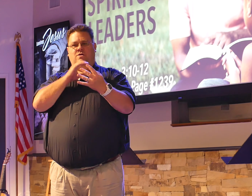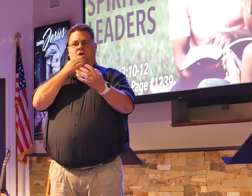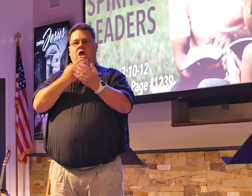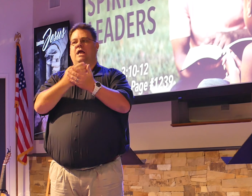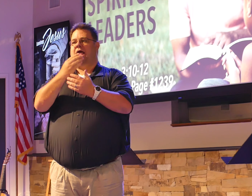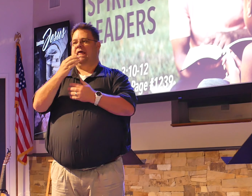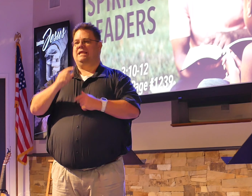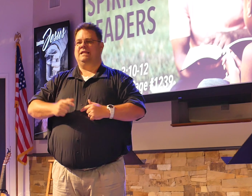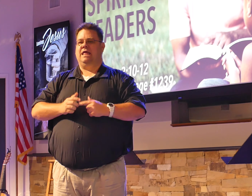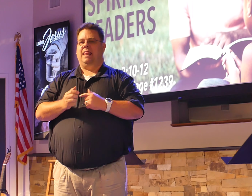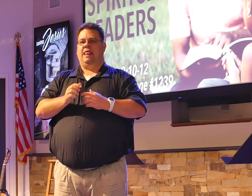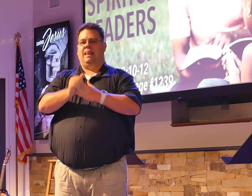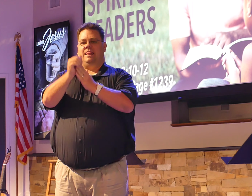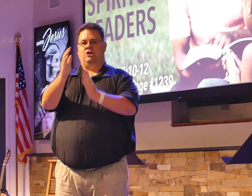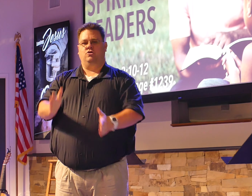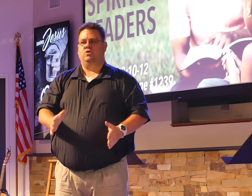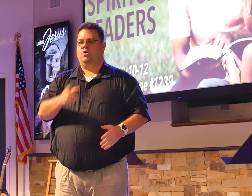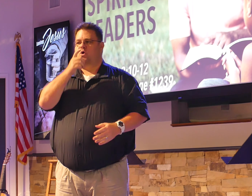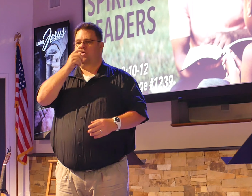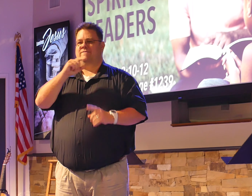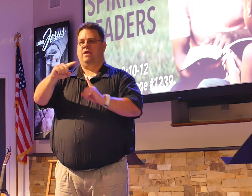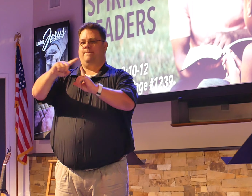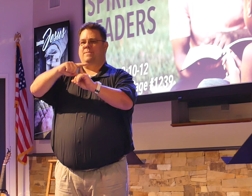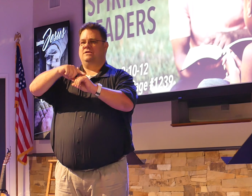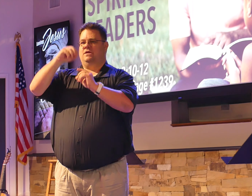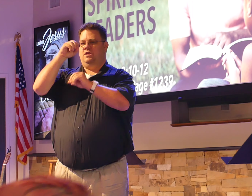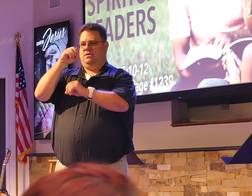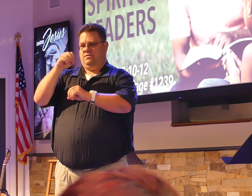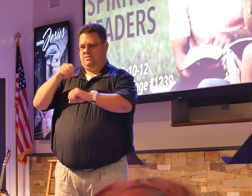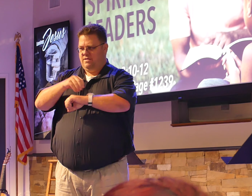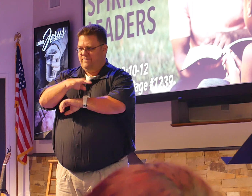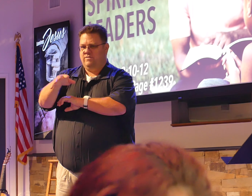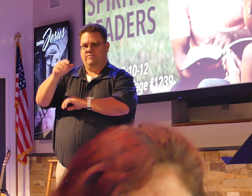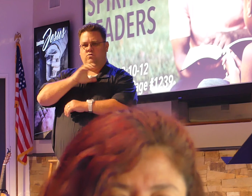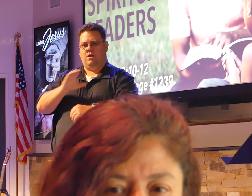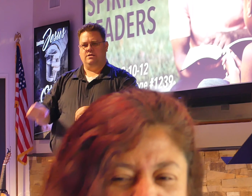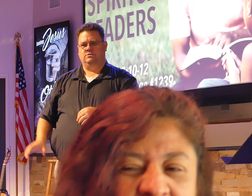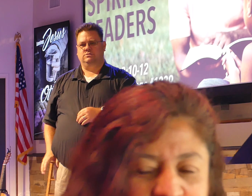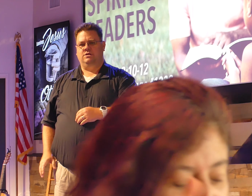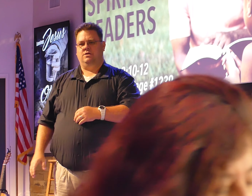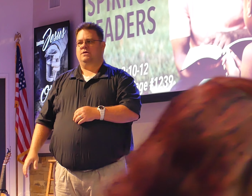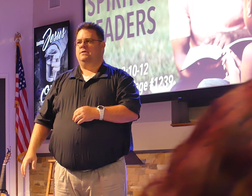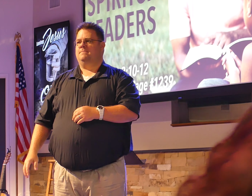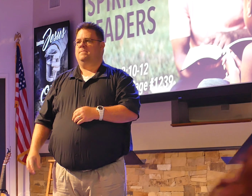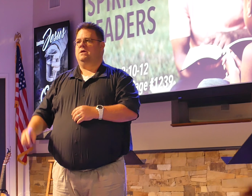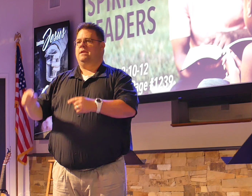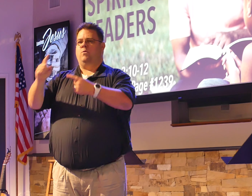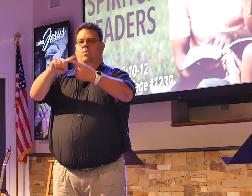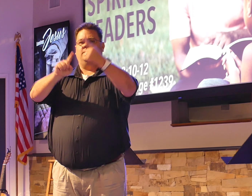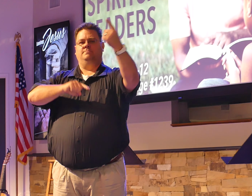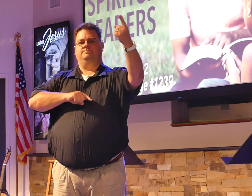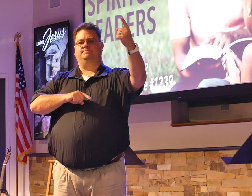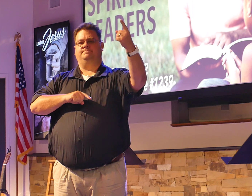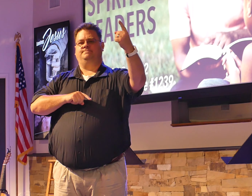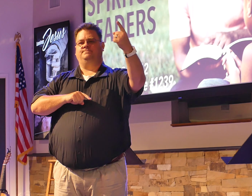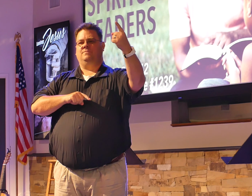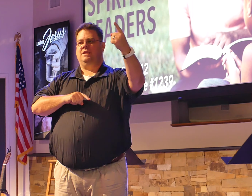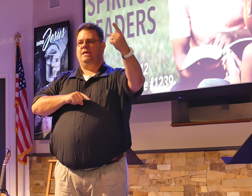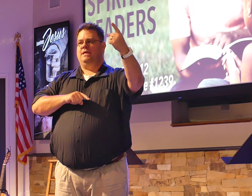who are having a good, positive influence for Christ in other people around them. Number one, you ready? Number one is this. If you got your hand